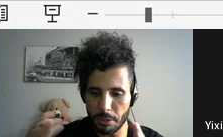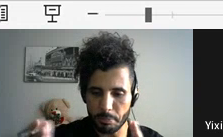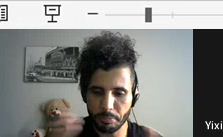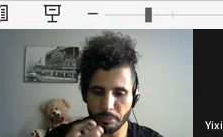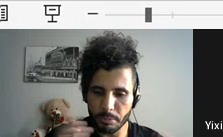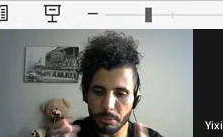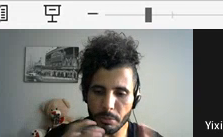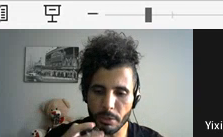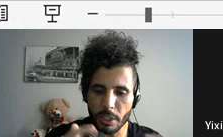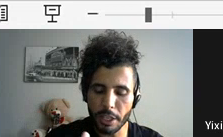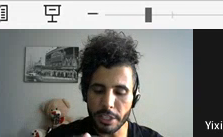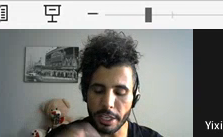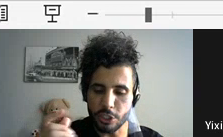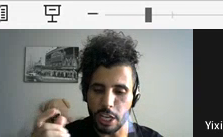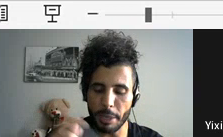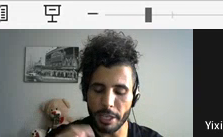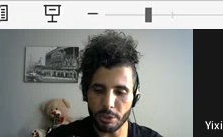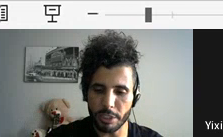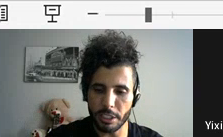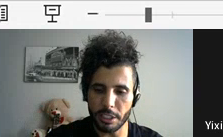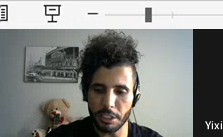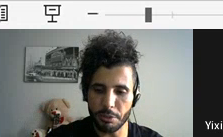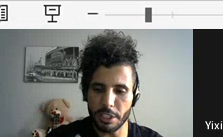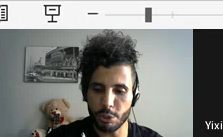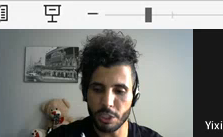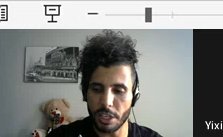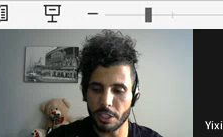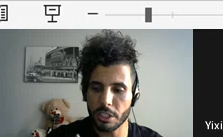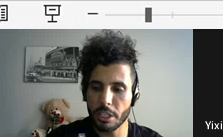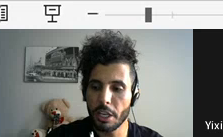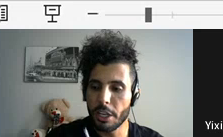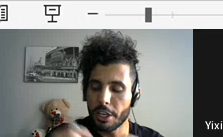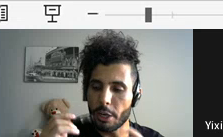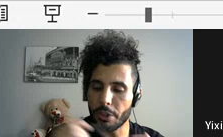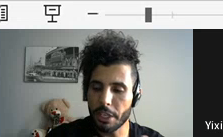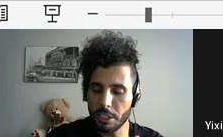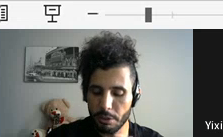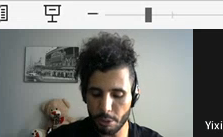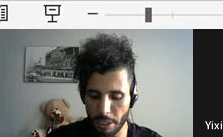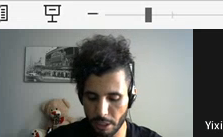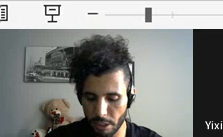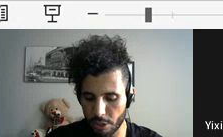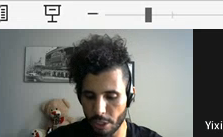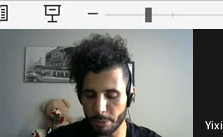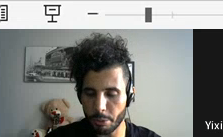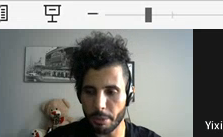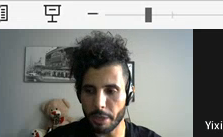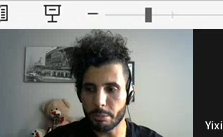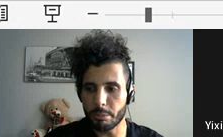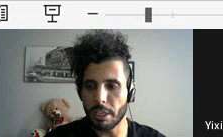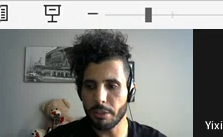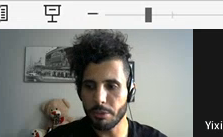between the age gap has created a difference in how she signs. Now, in the case of grammaticality judgment with my